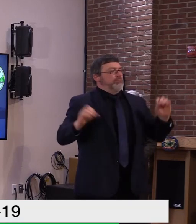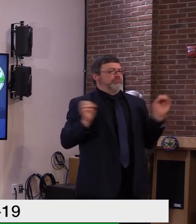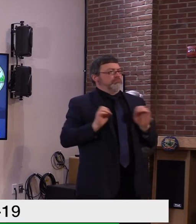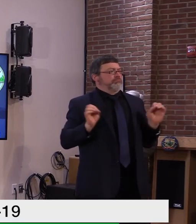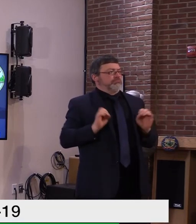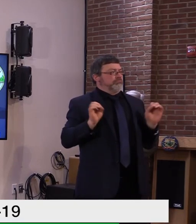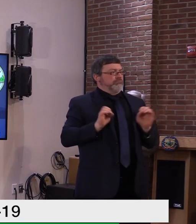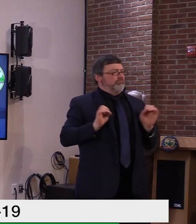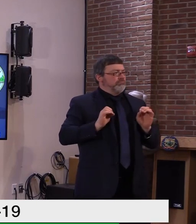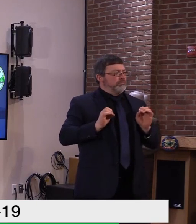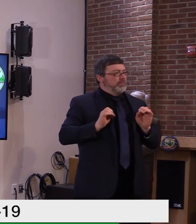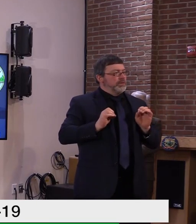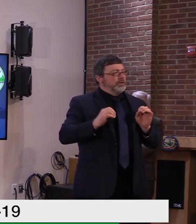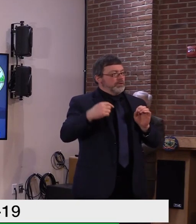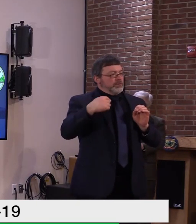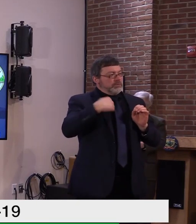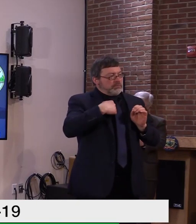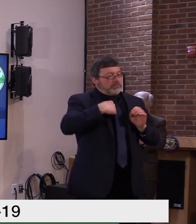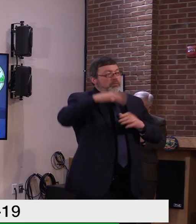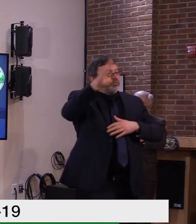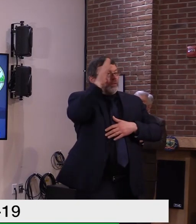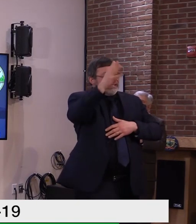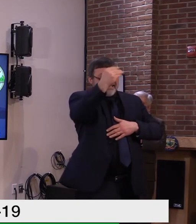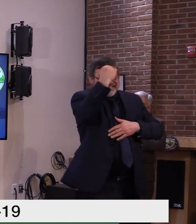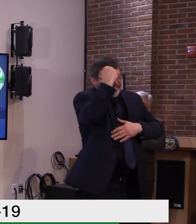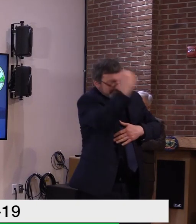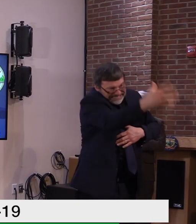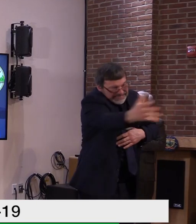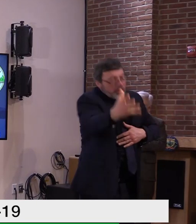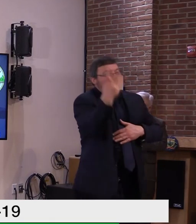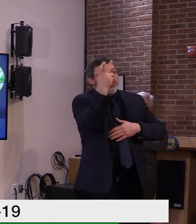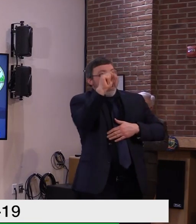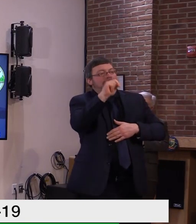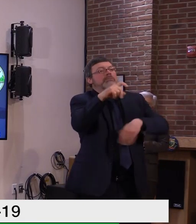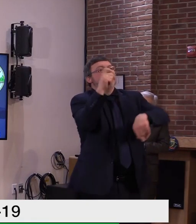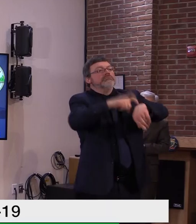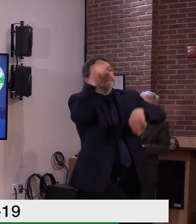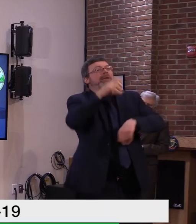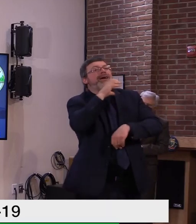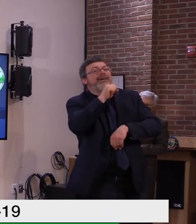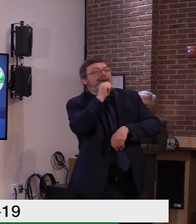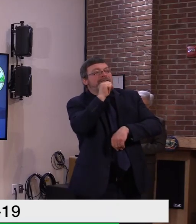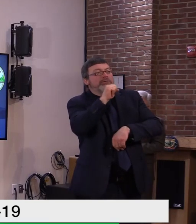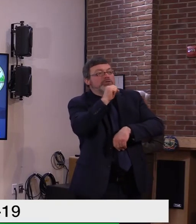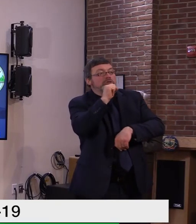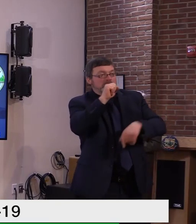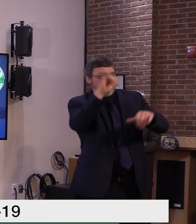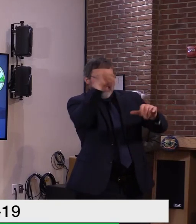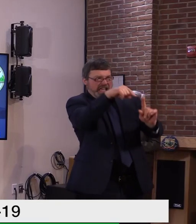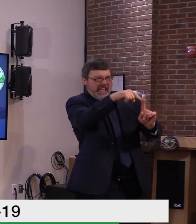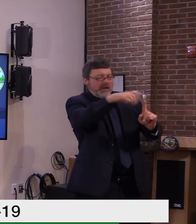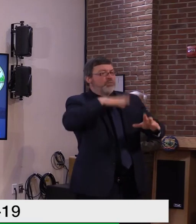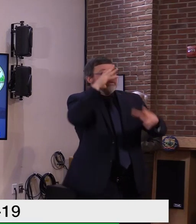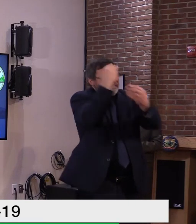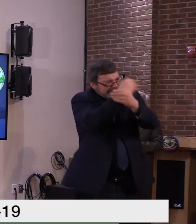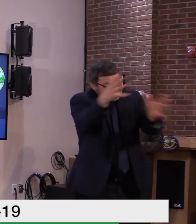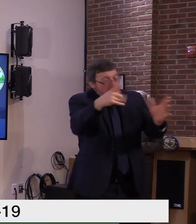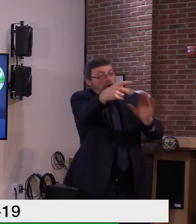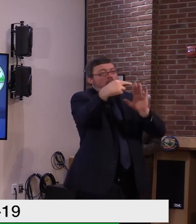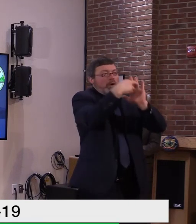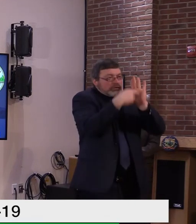registration schemes set up for wherever people are going to go so that it'll be a smooth